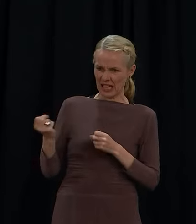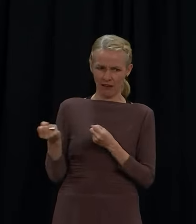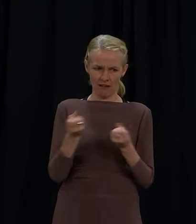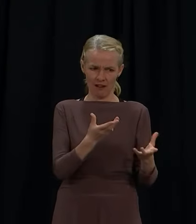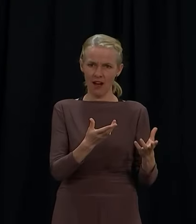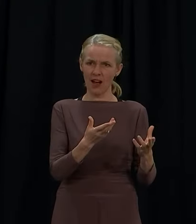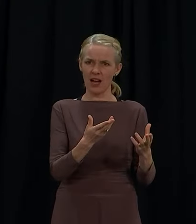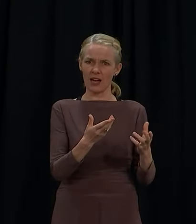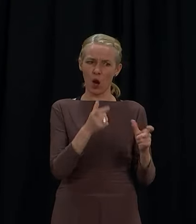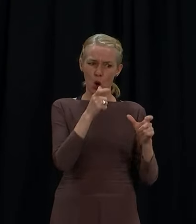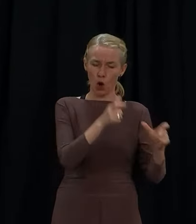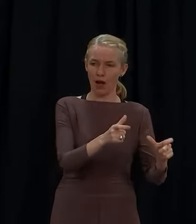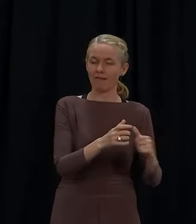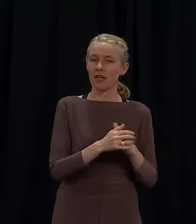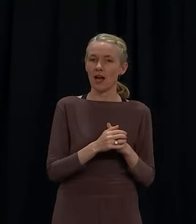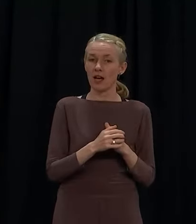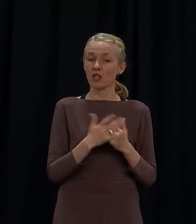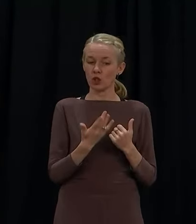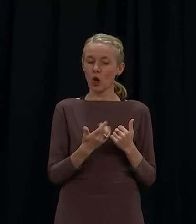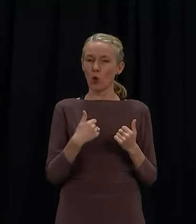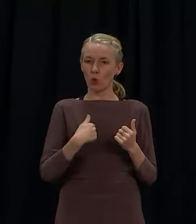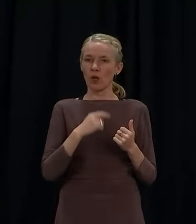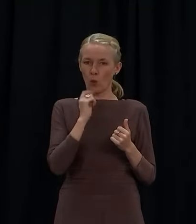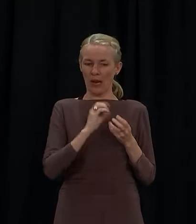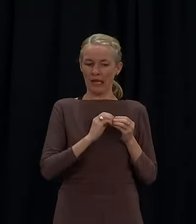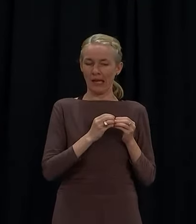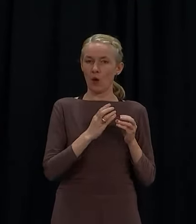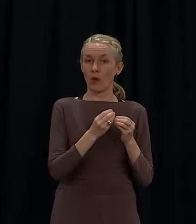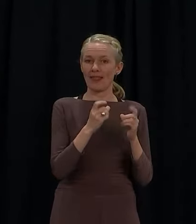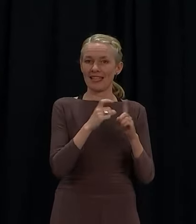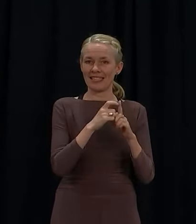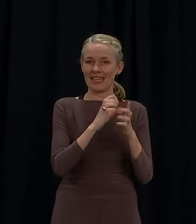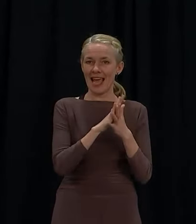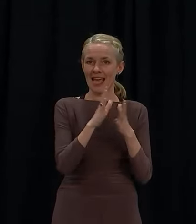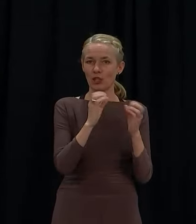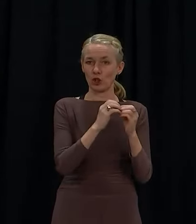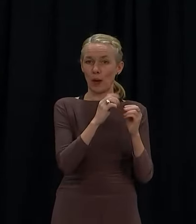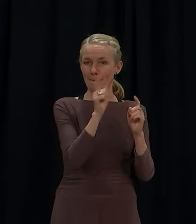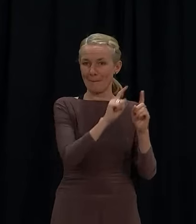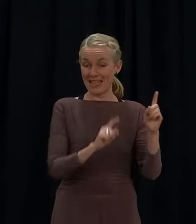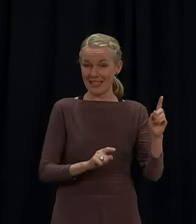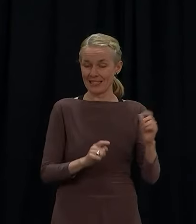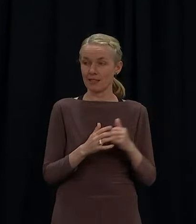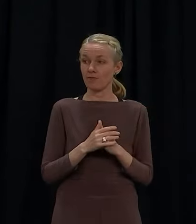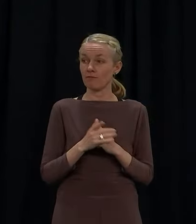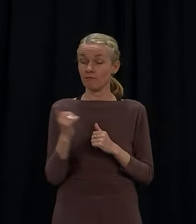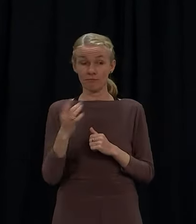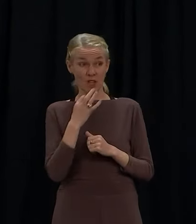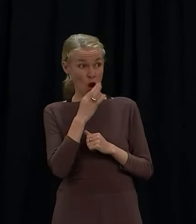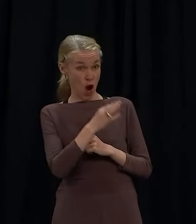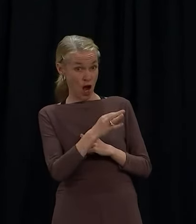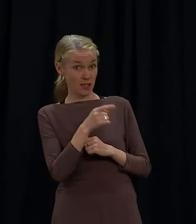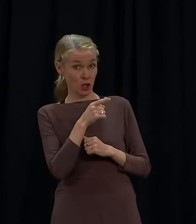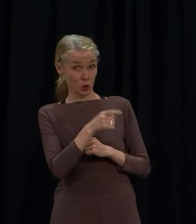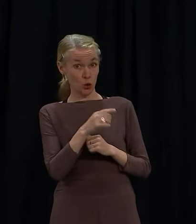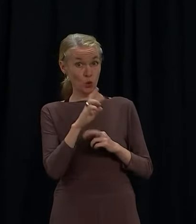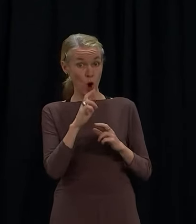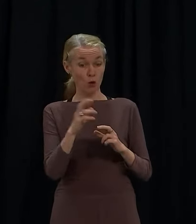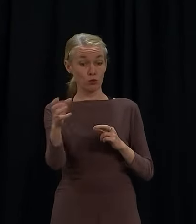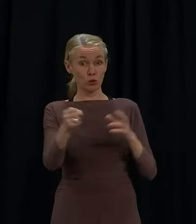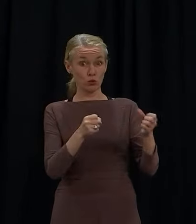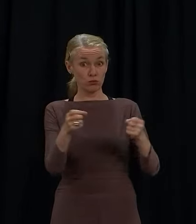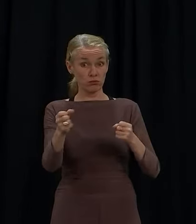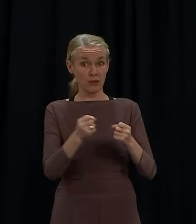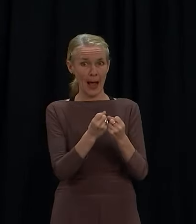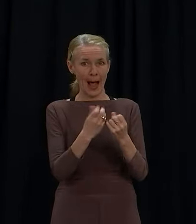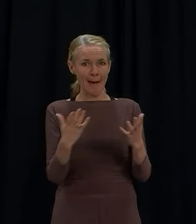many are you planning for? Like, what's the gap that you're planning for? I don't have those particular figures. That reflects